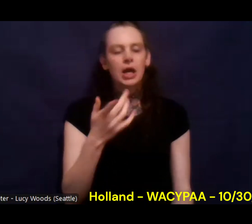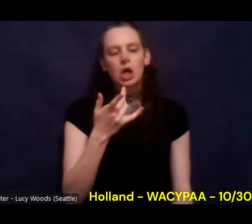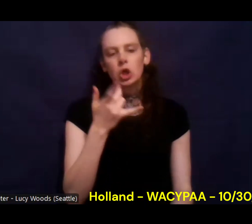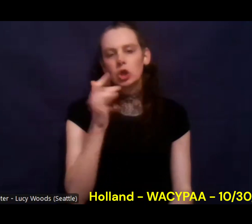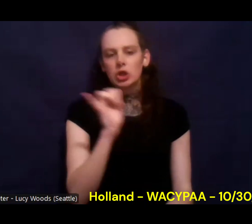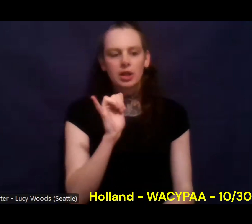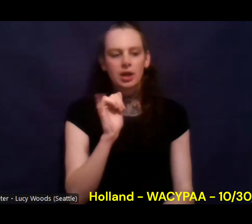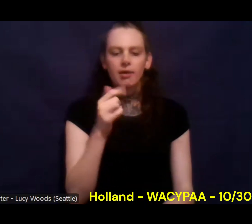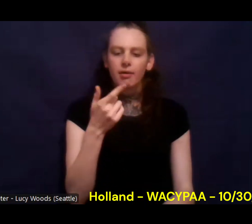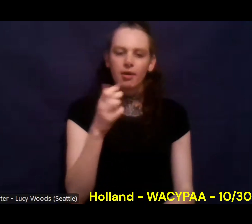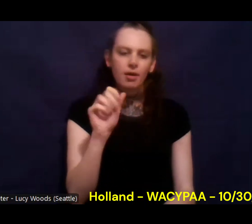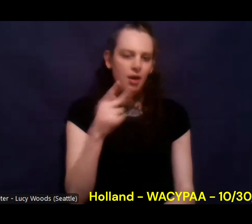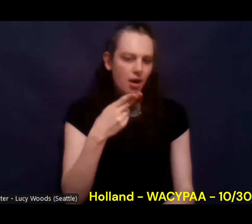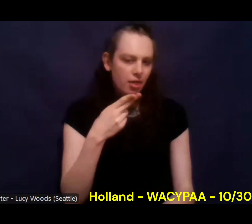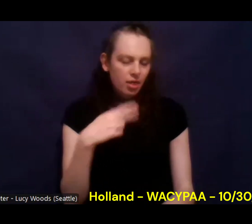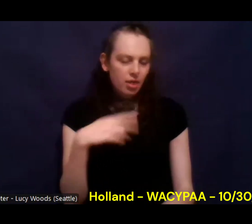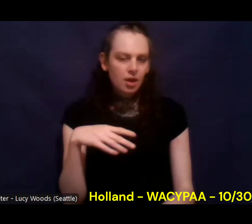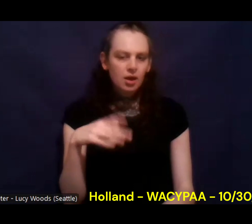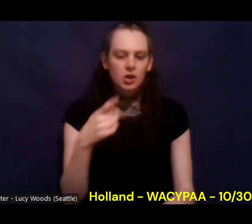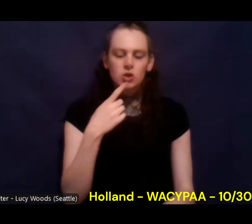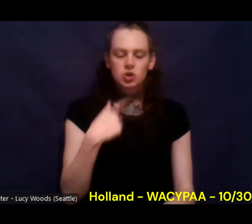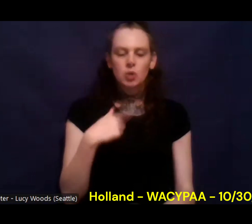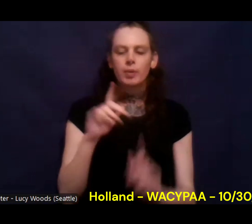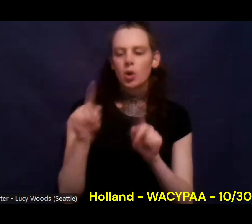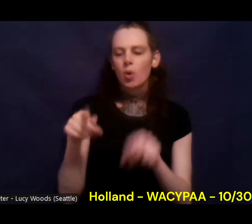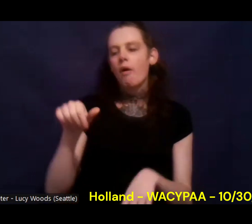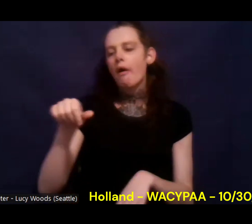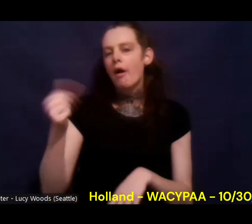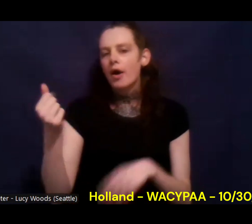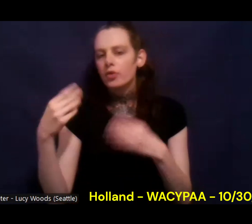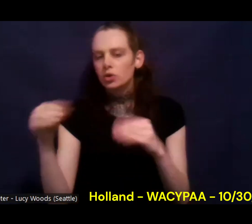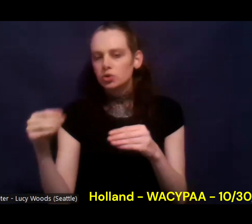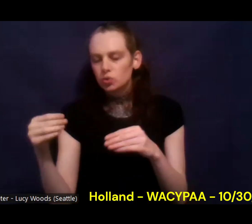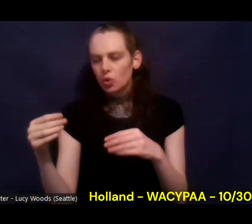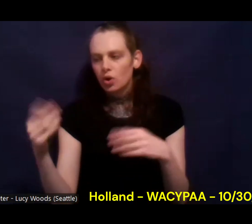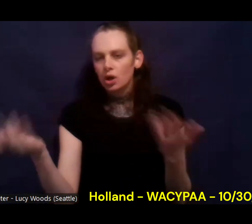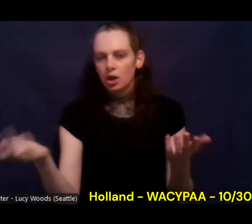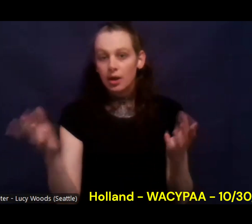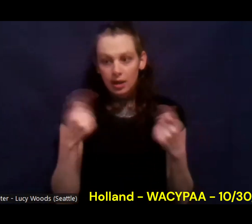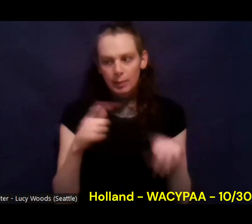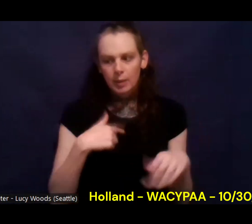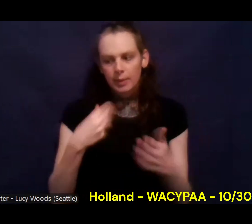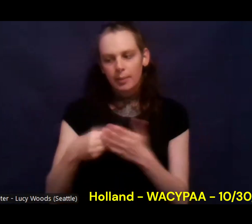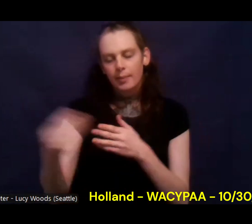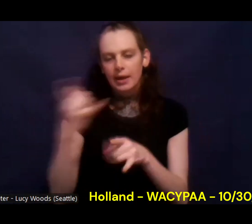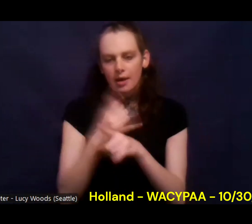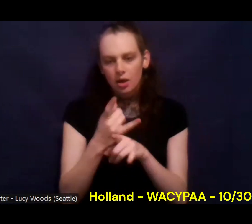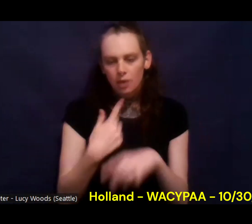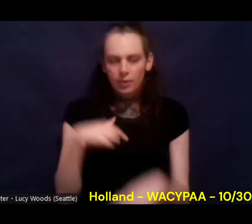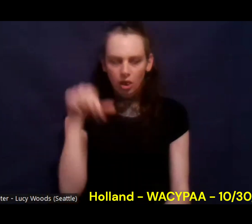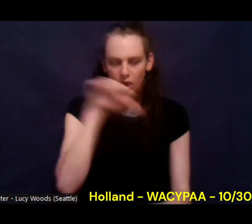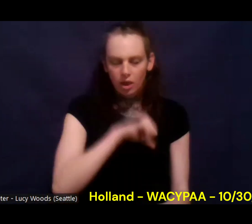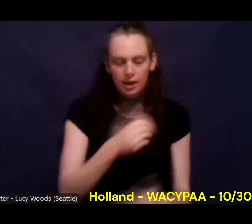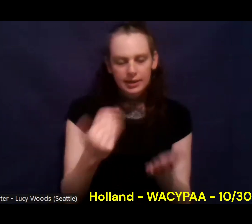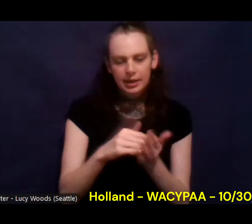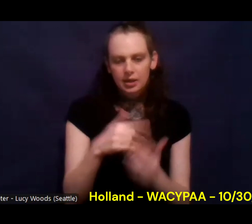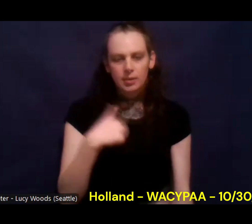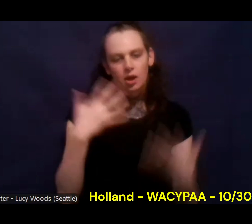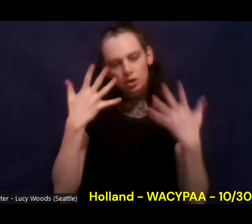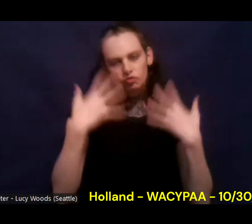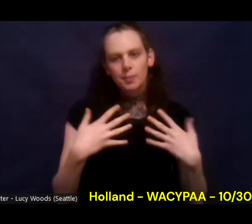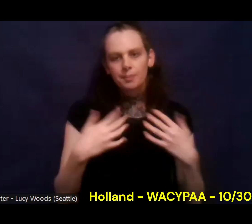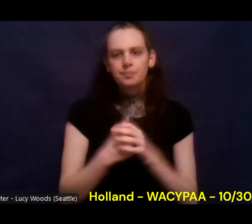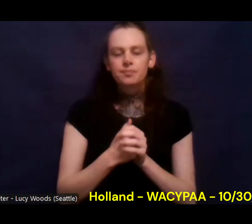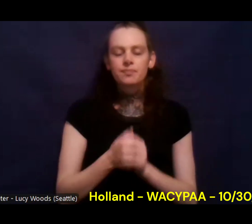thing I knew, I was drunk again and I was miserable. So at the time, I was living with this guy who was